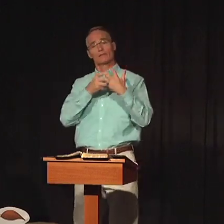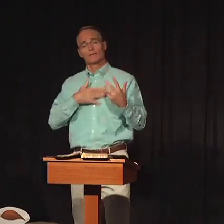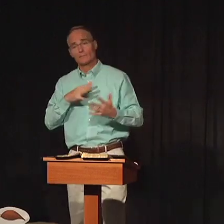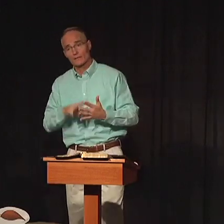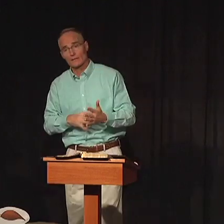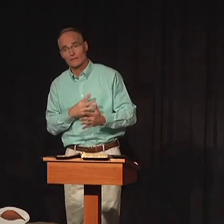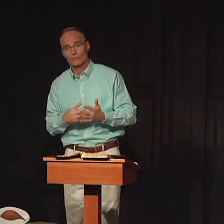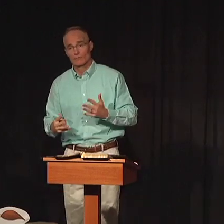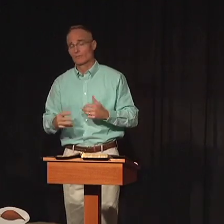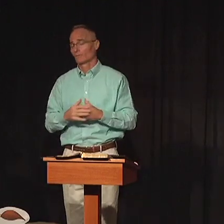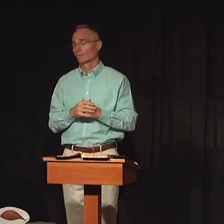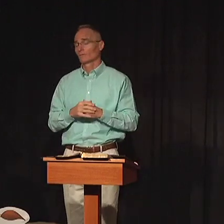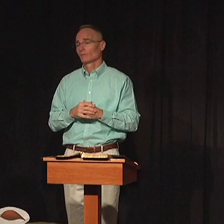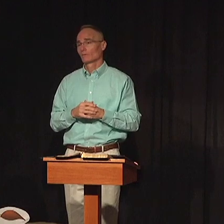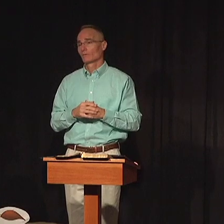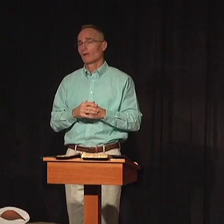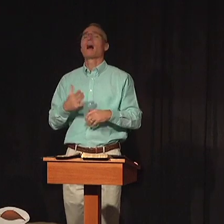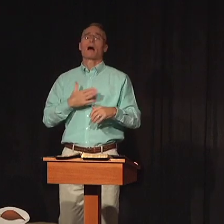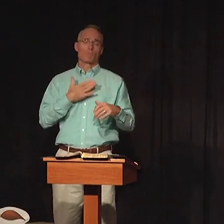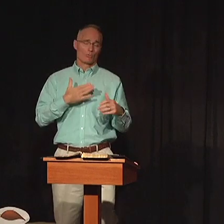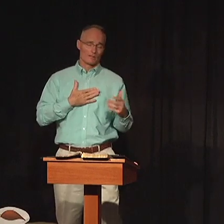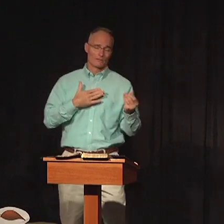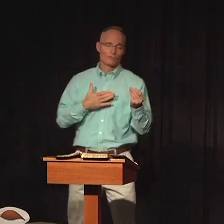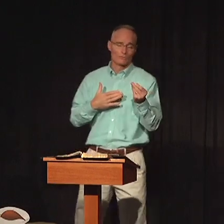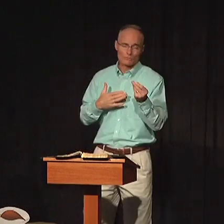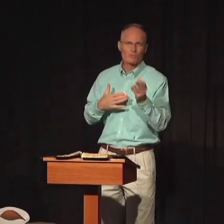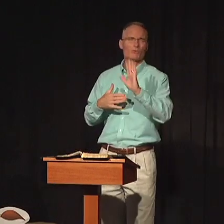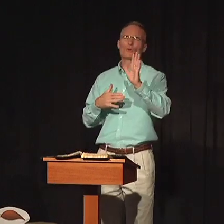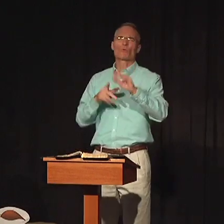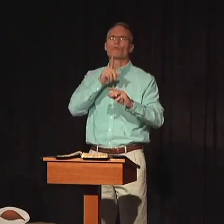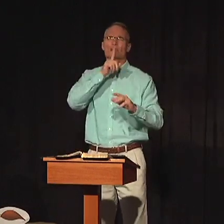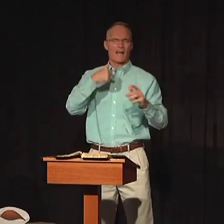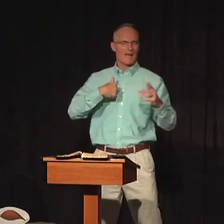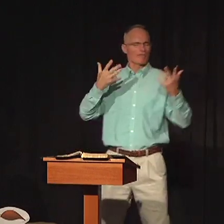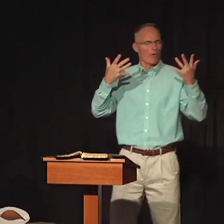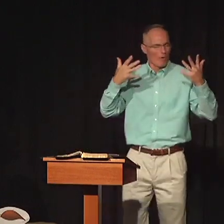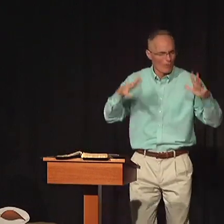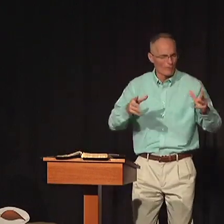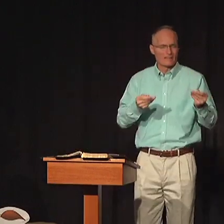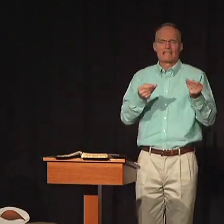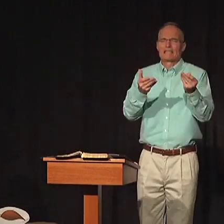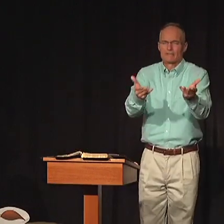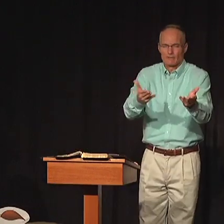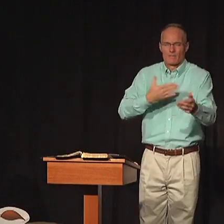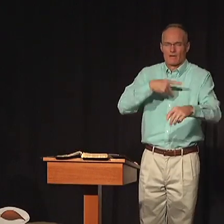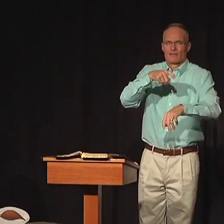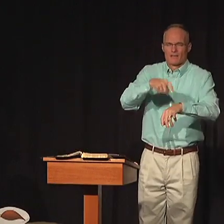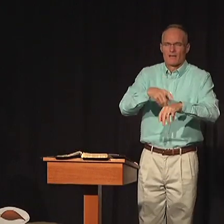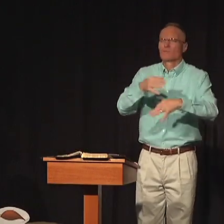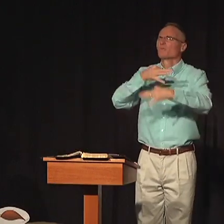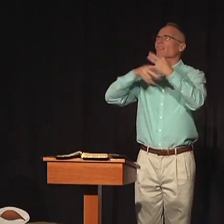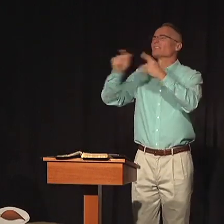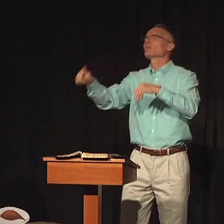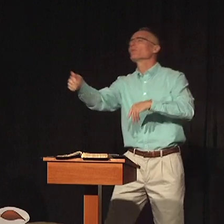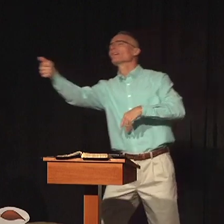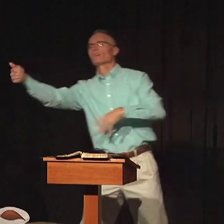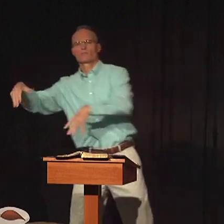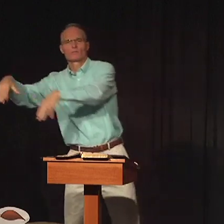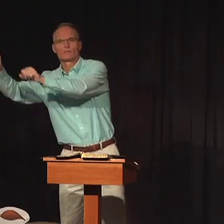time, if it fits my schedule, oh, I'm willing to, well, really, I have already given my time. Let